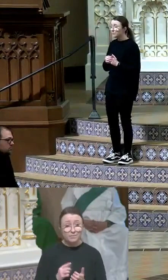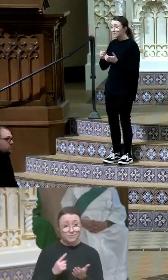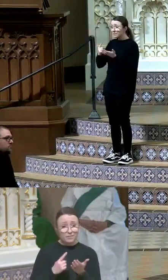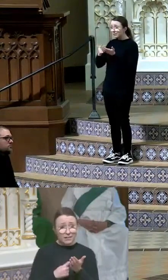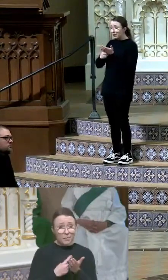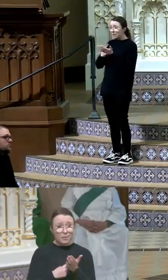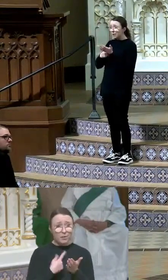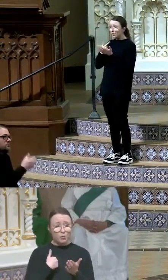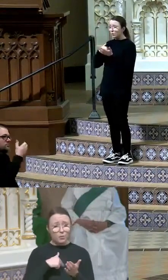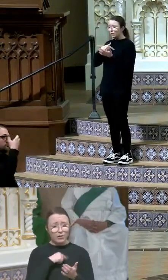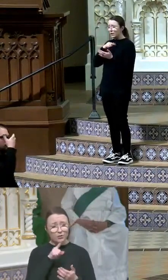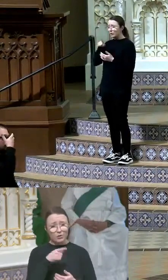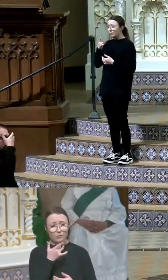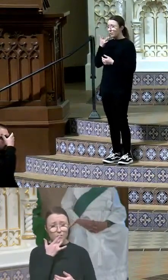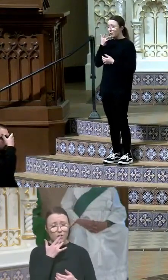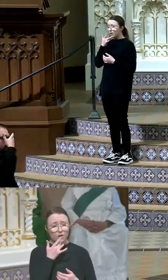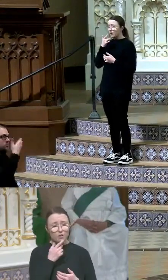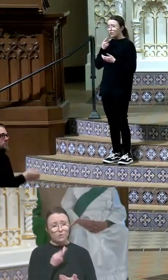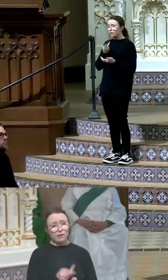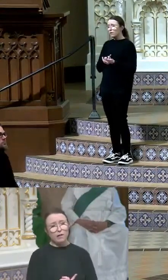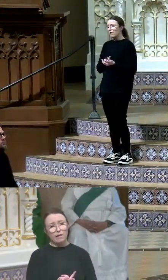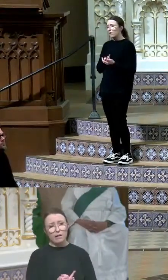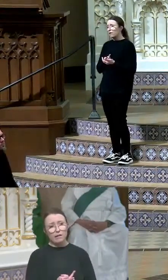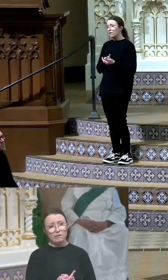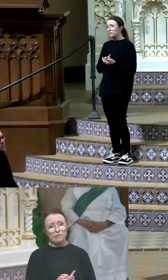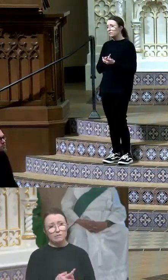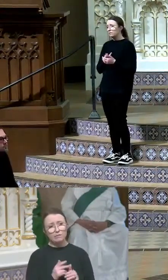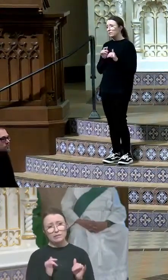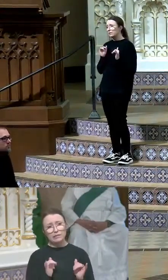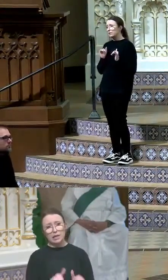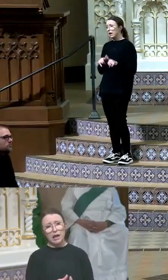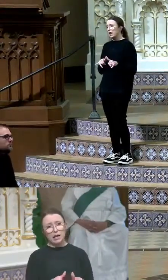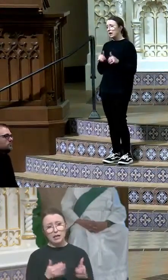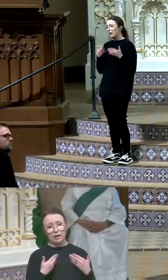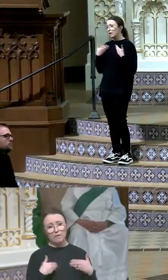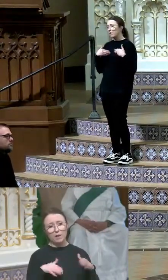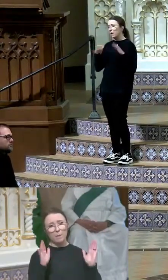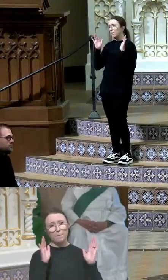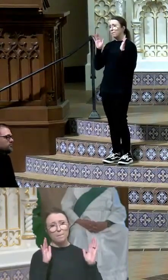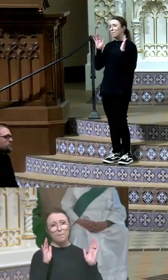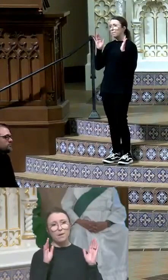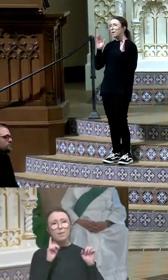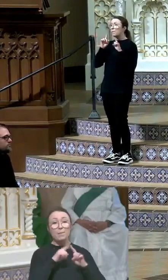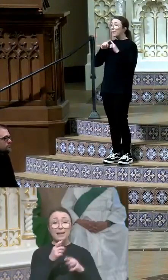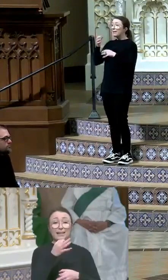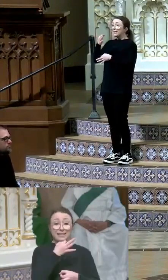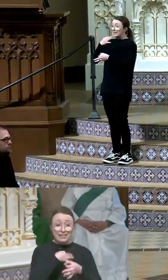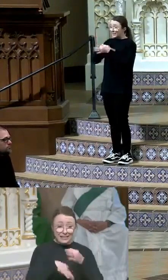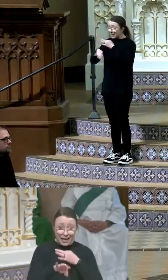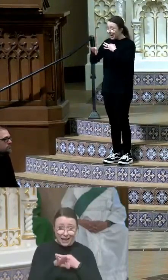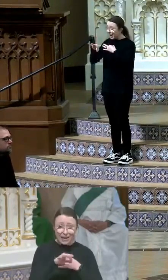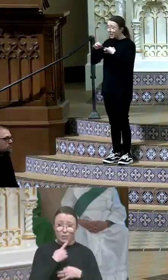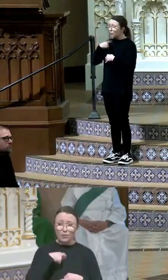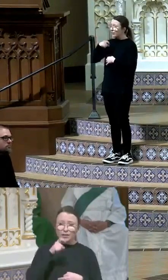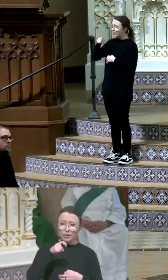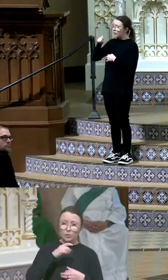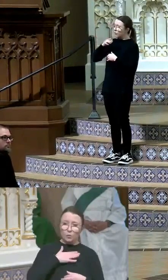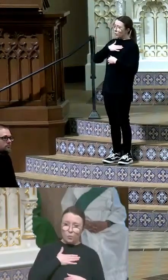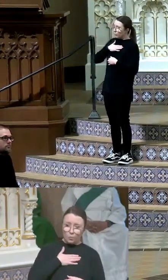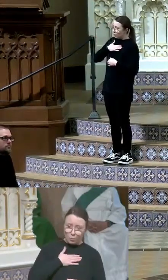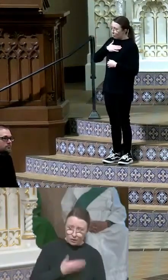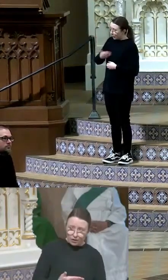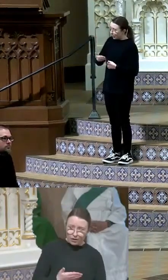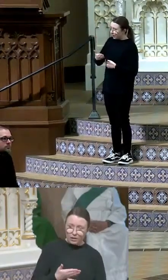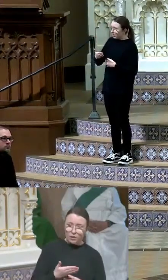rather wanting to lie down than to get up with Jesus' help? And can we hear him